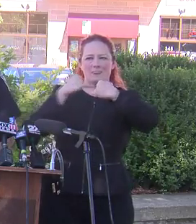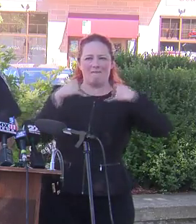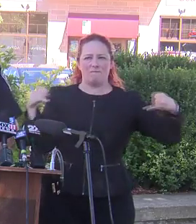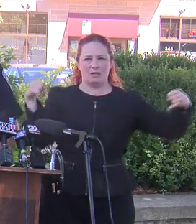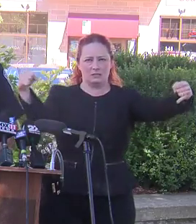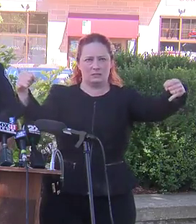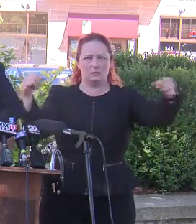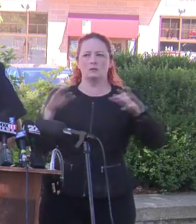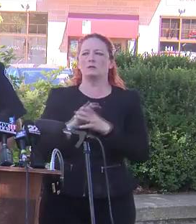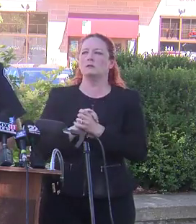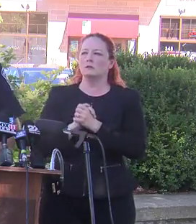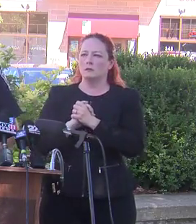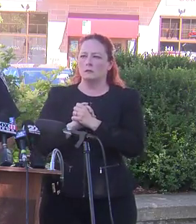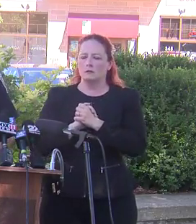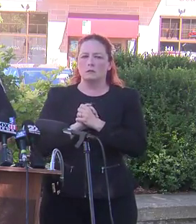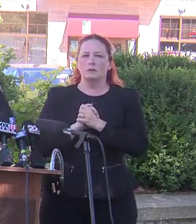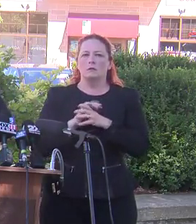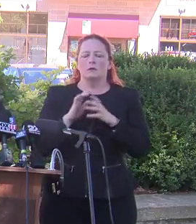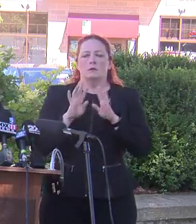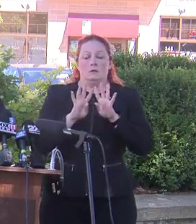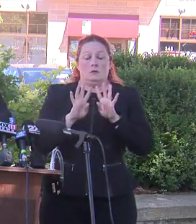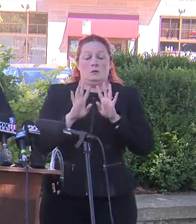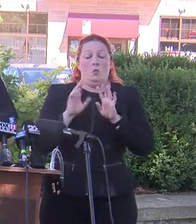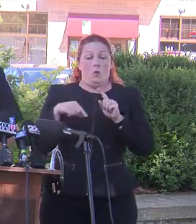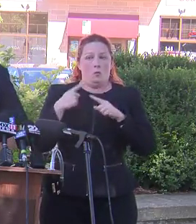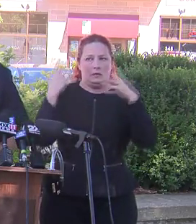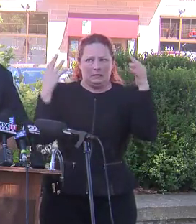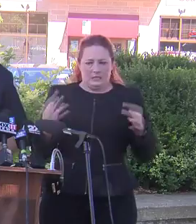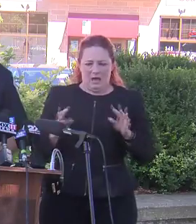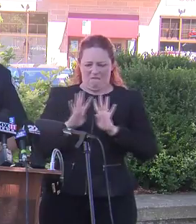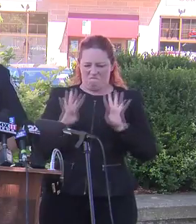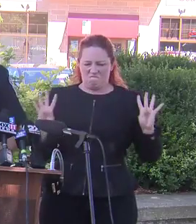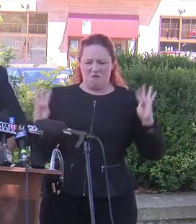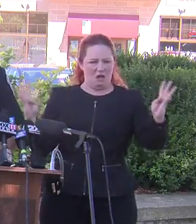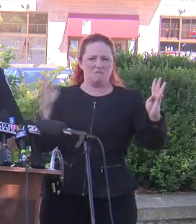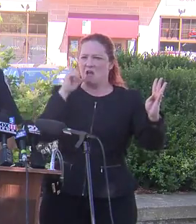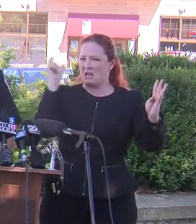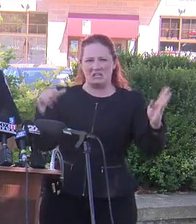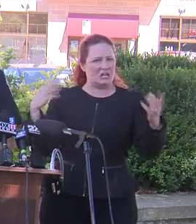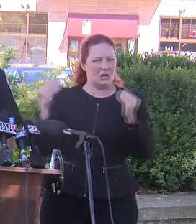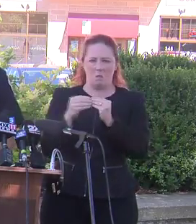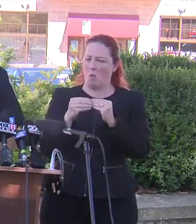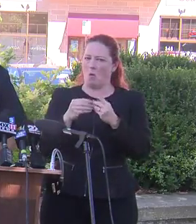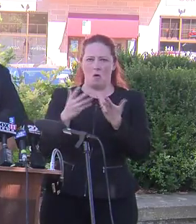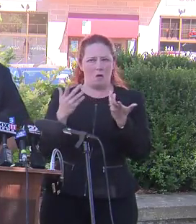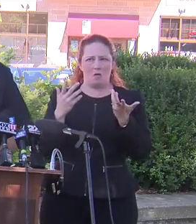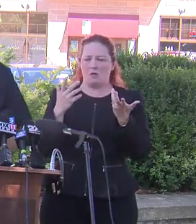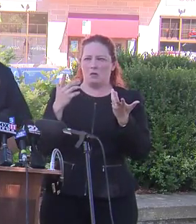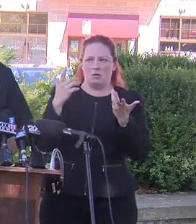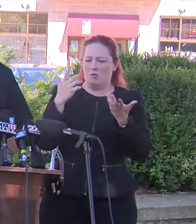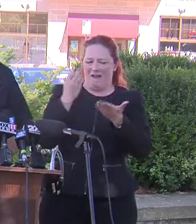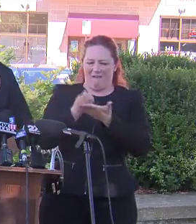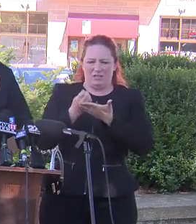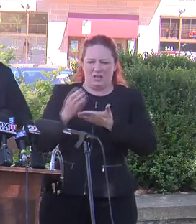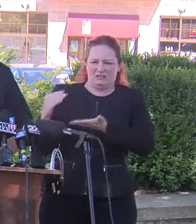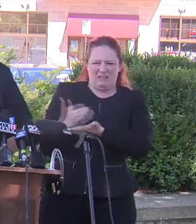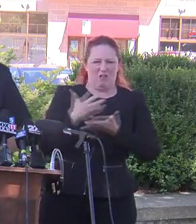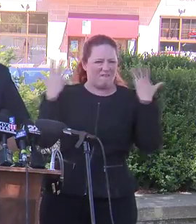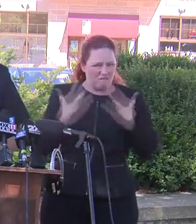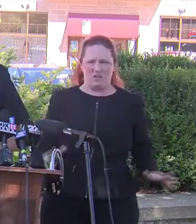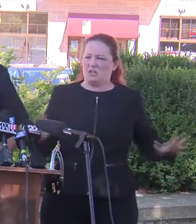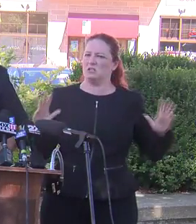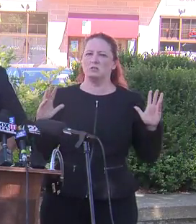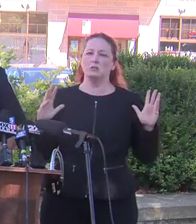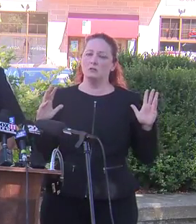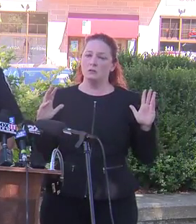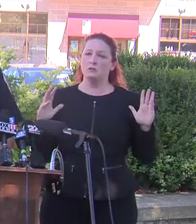fence. Once we make the determination, again, that there's no need for an evidentiary purpose for that